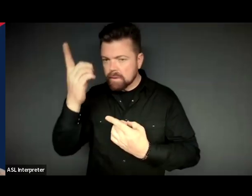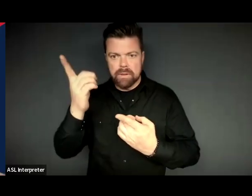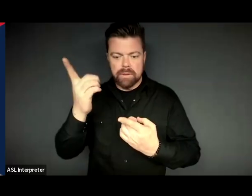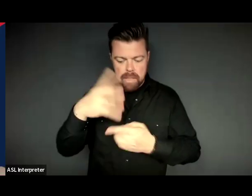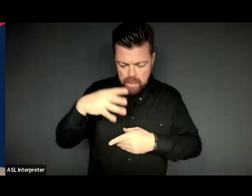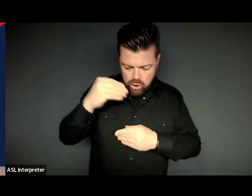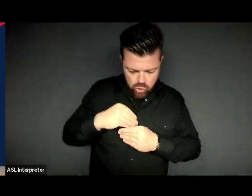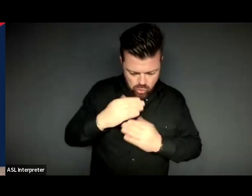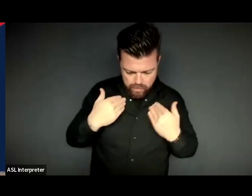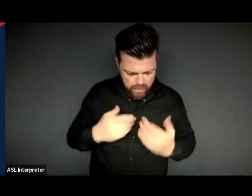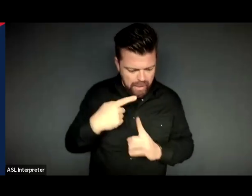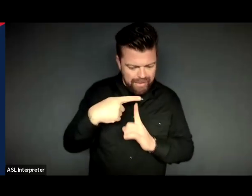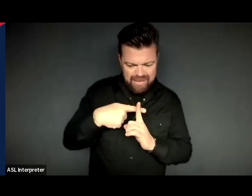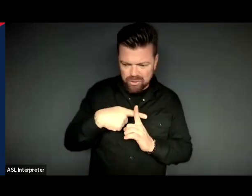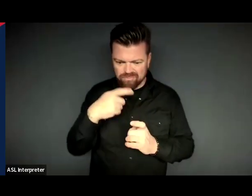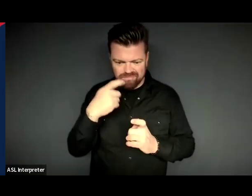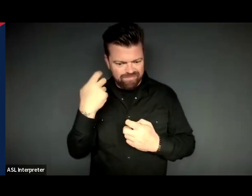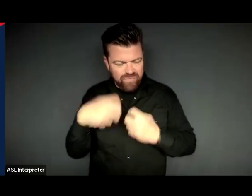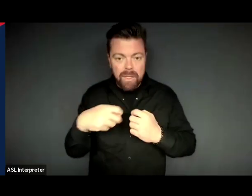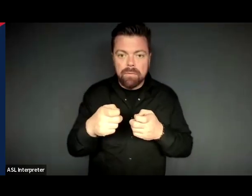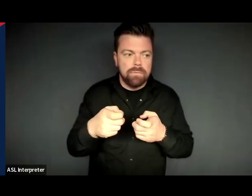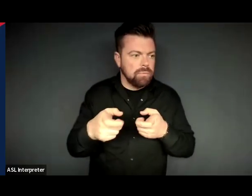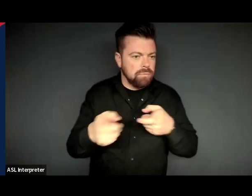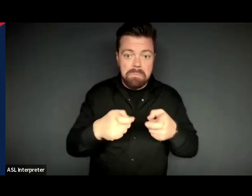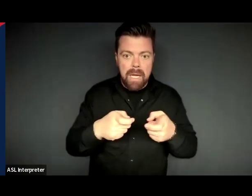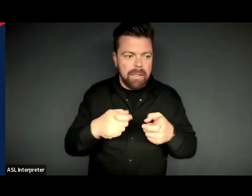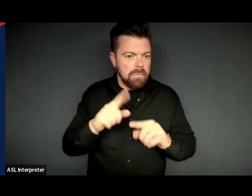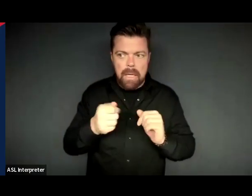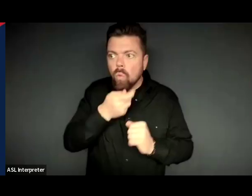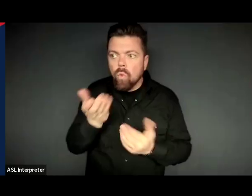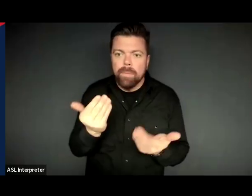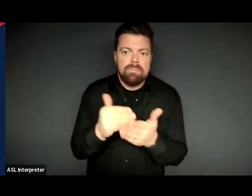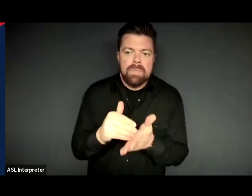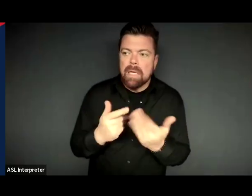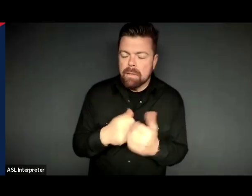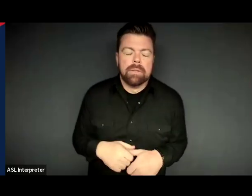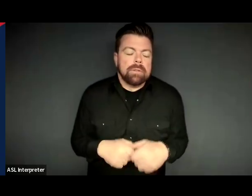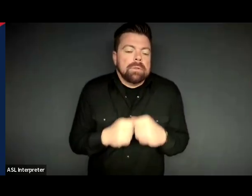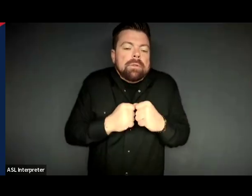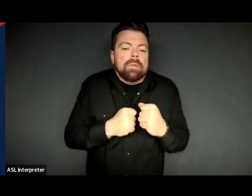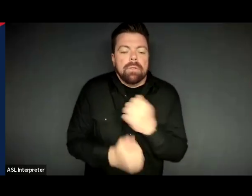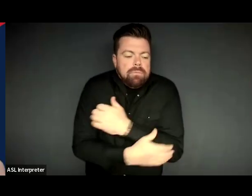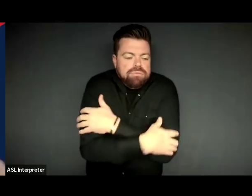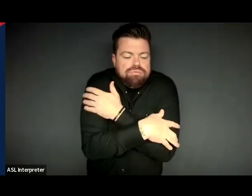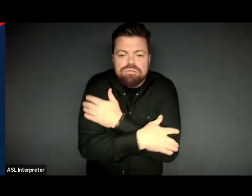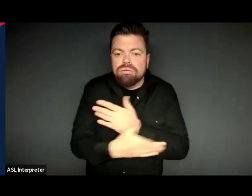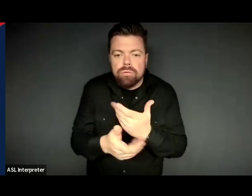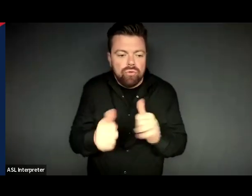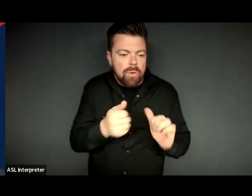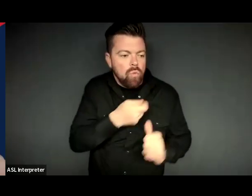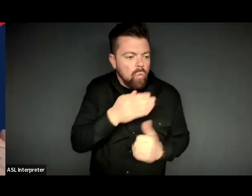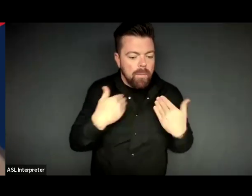And it's really hard for them to get warm again. And they'll get all kinds of blankets on them and they'll try to warm their body. But it's not until they